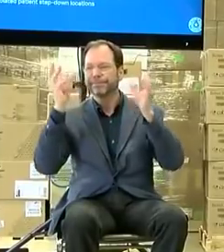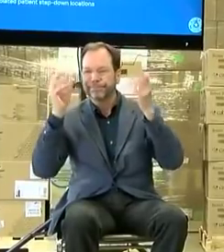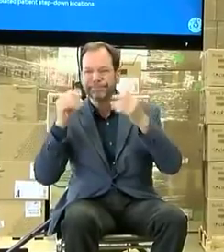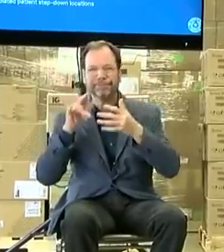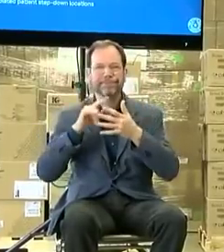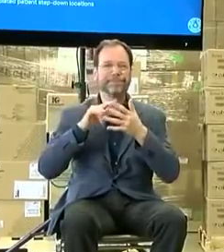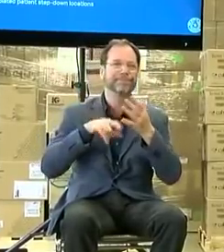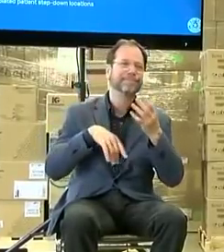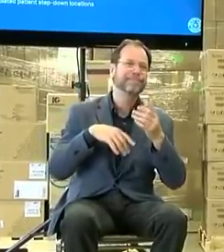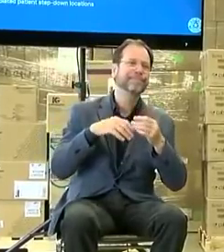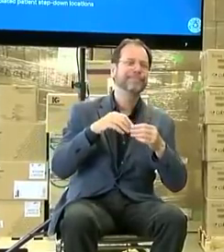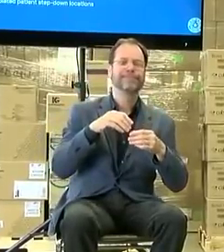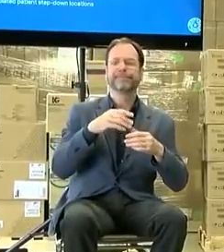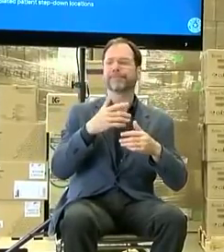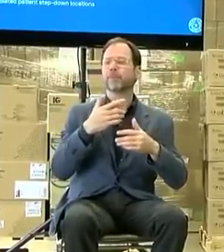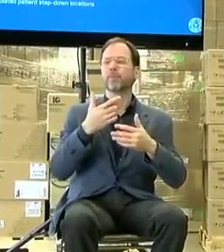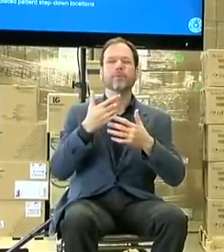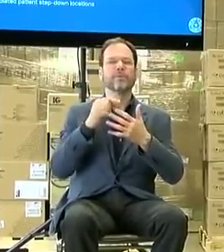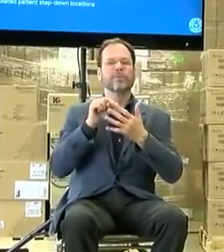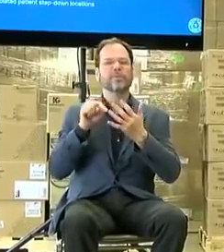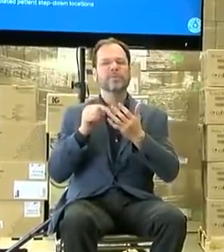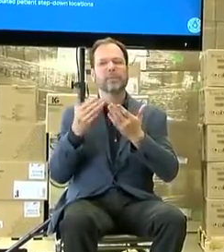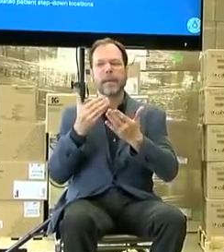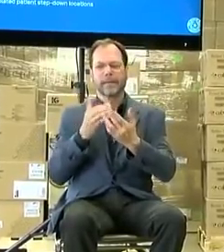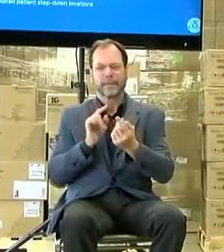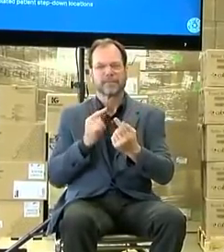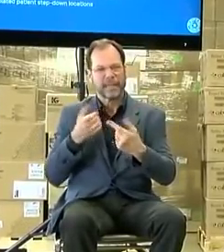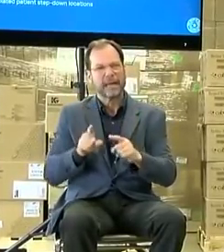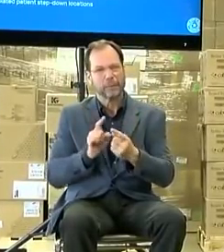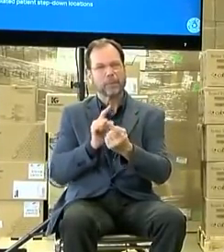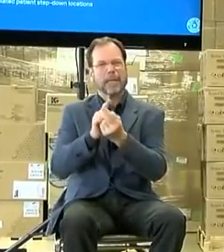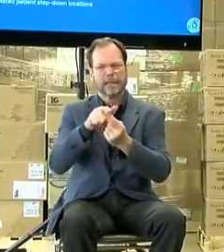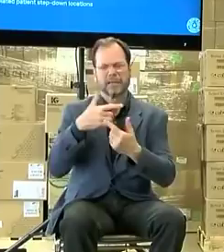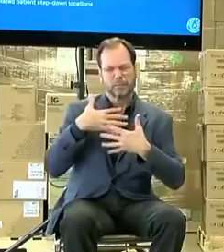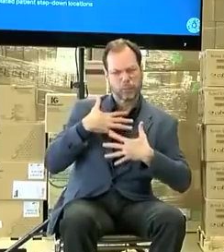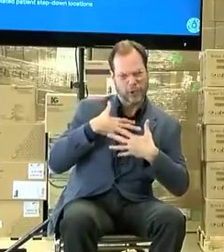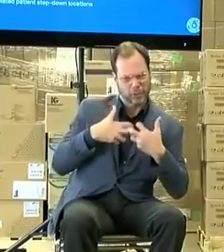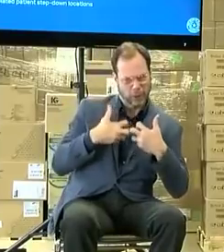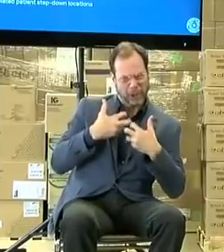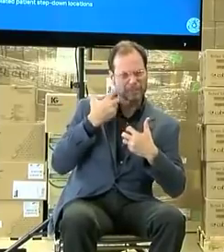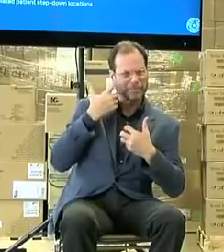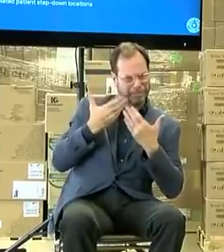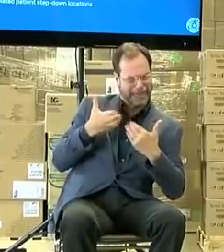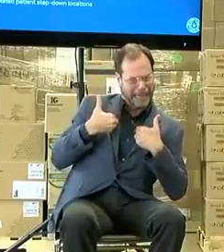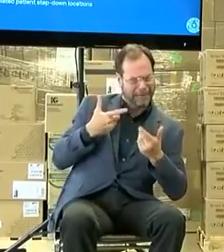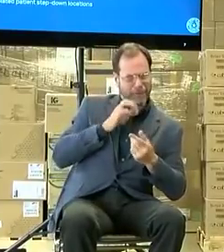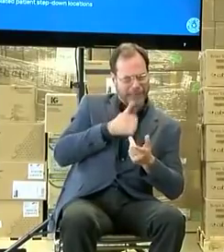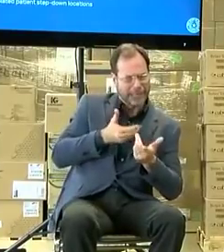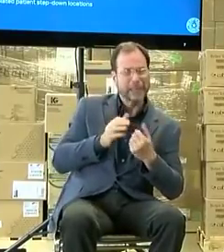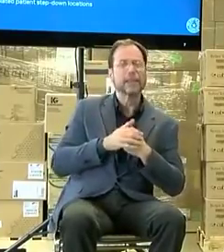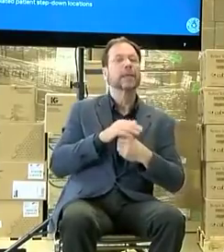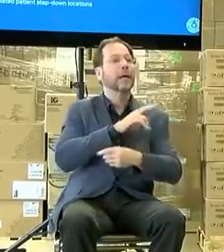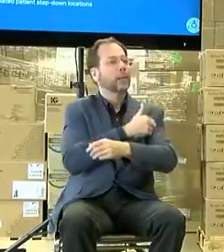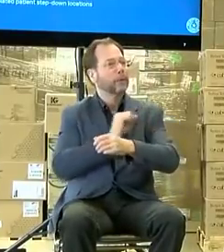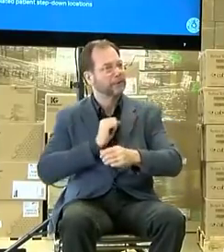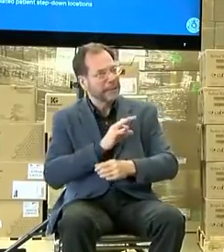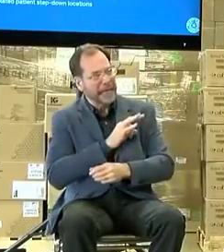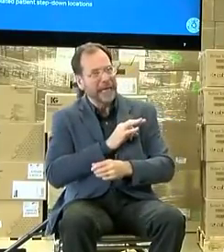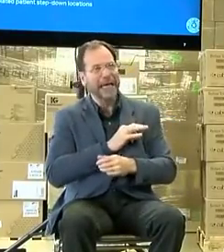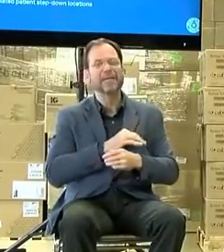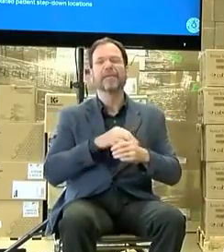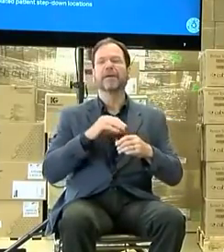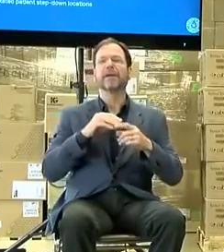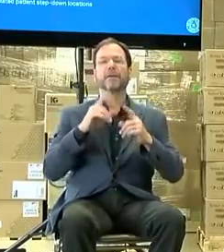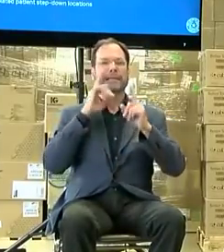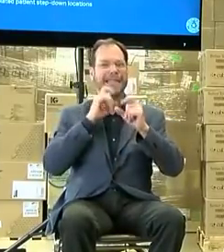on triage and the need that they might encounter someone that had respiratory issues. We had hospital staff for in-house